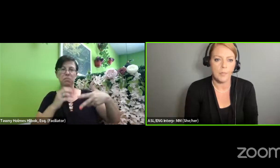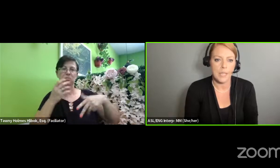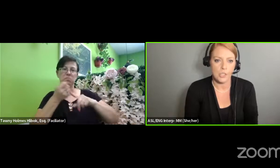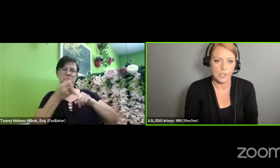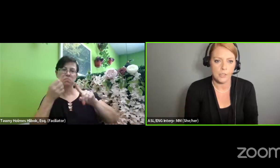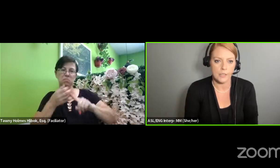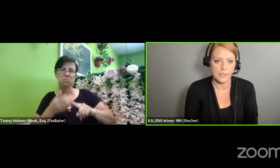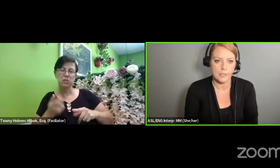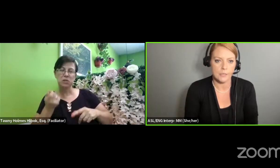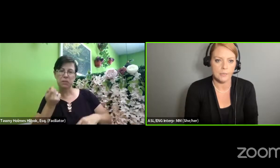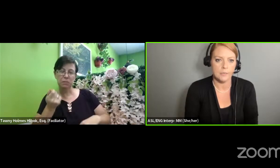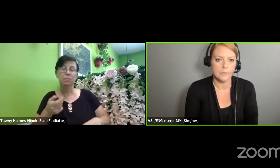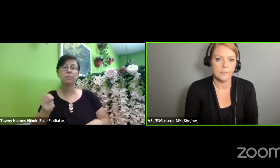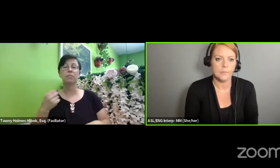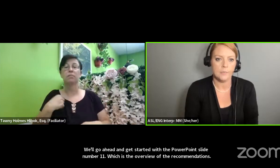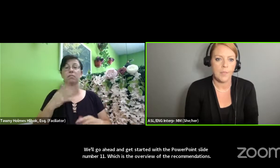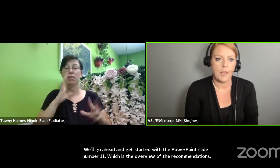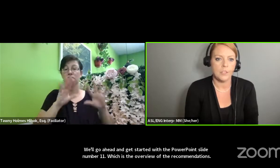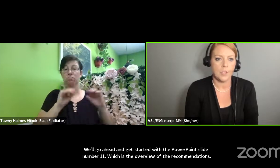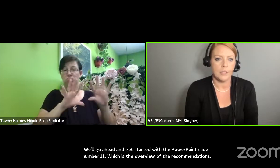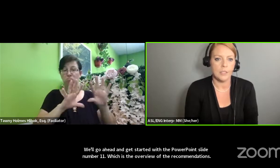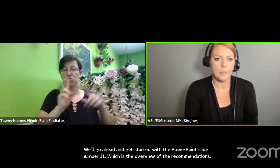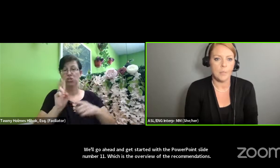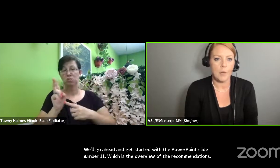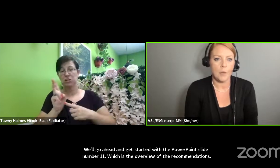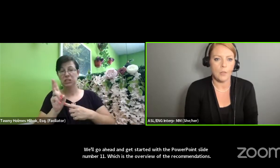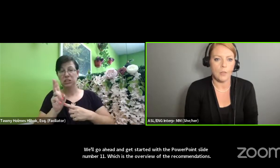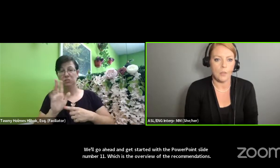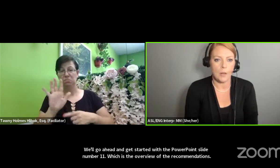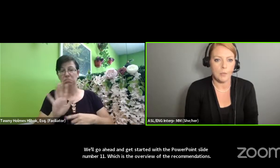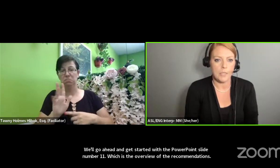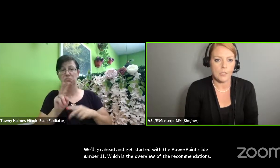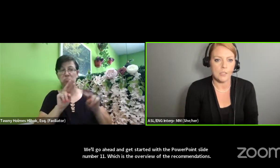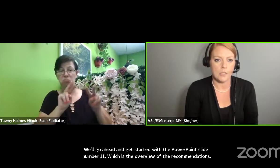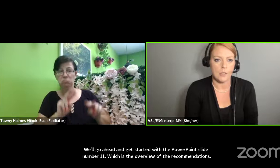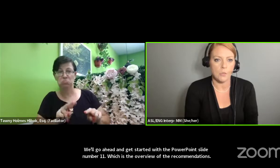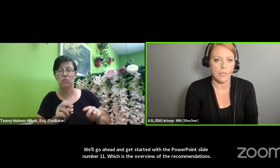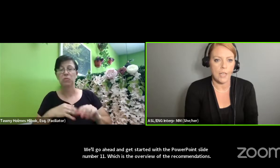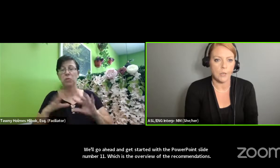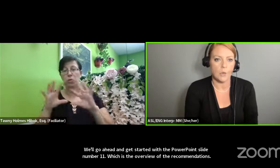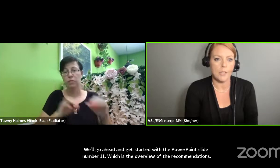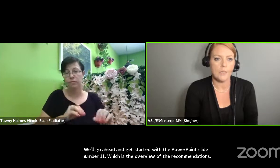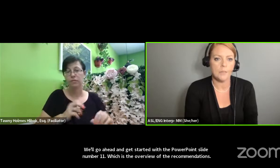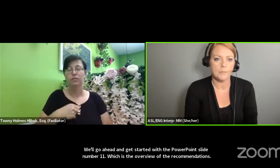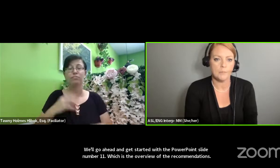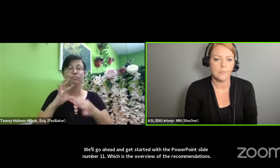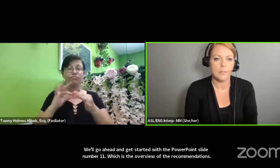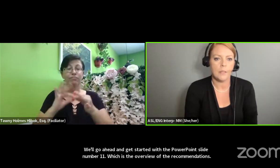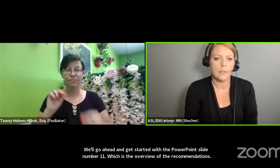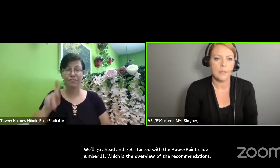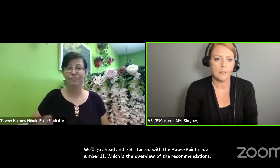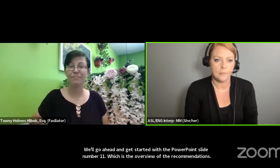the recommendations. I'll talk a little bit about the recommendations in the 3 categories,